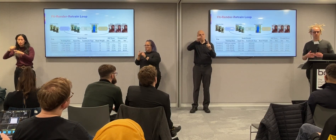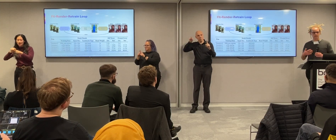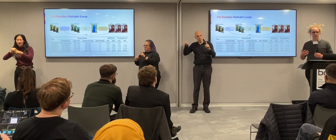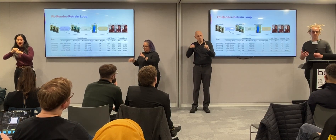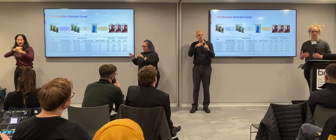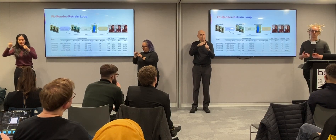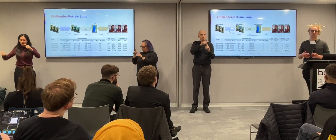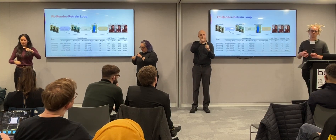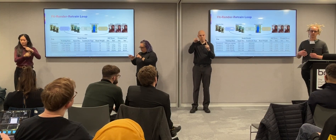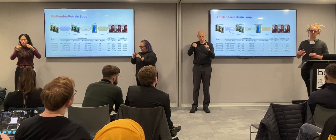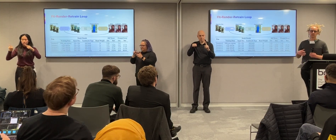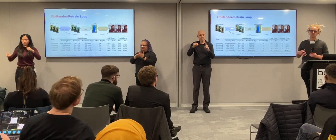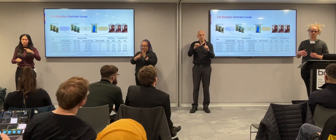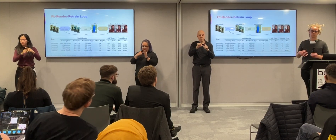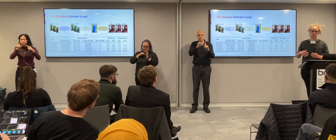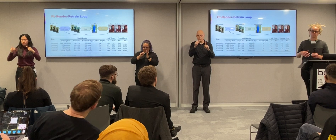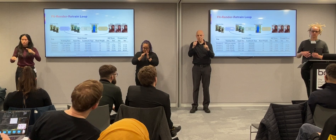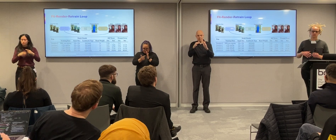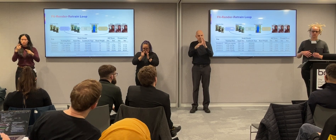the fidelity of our